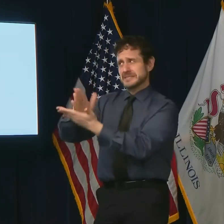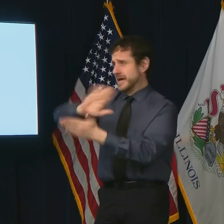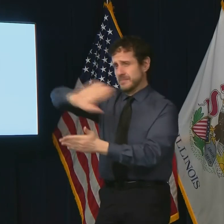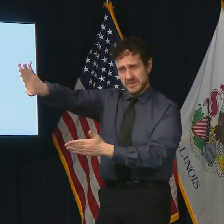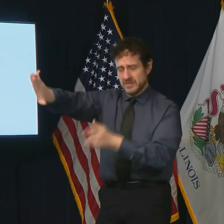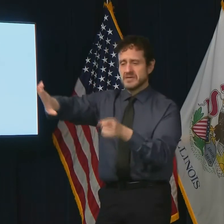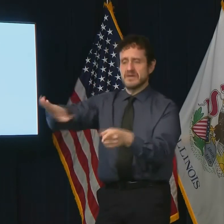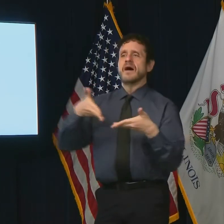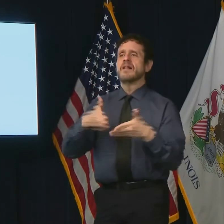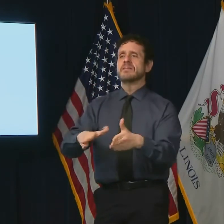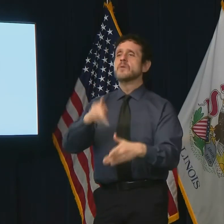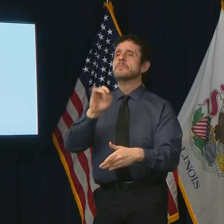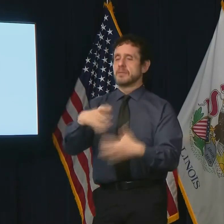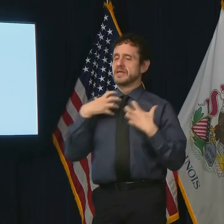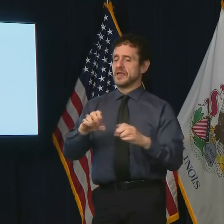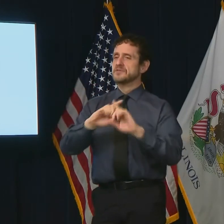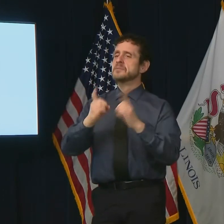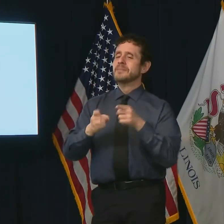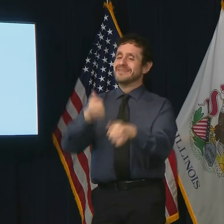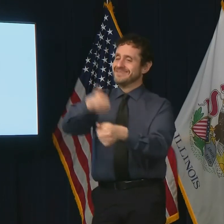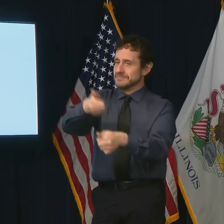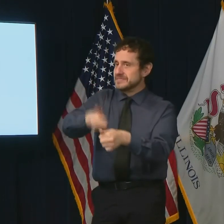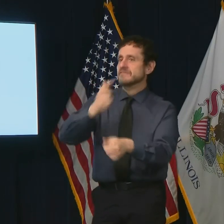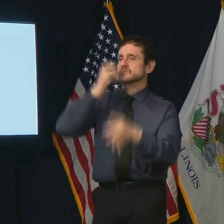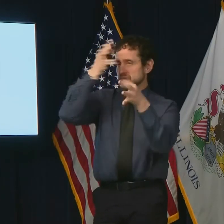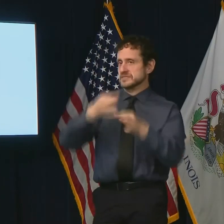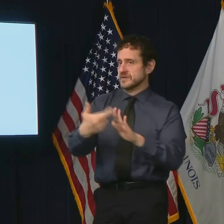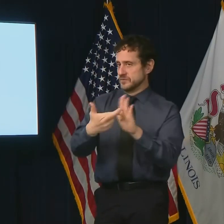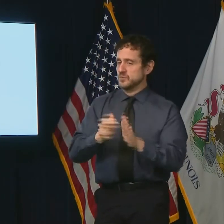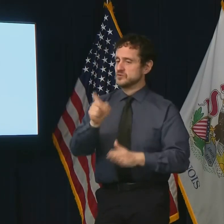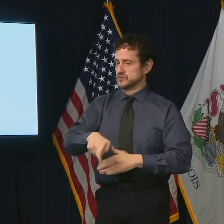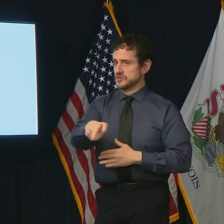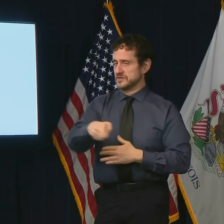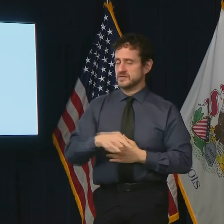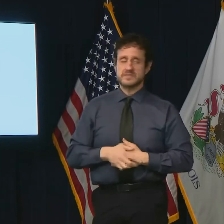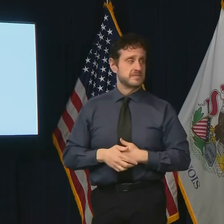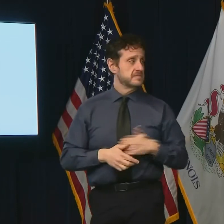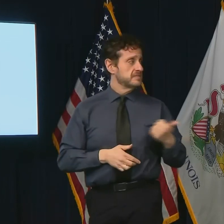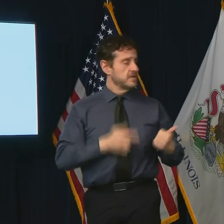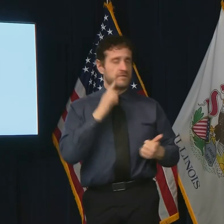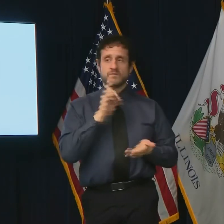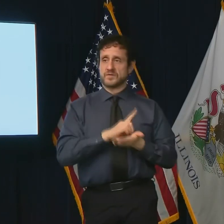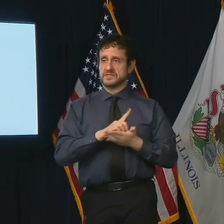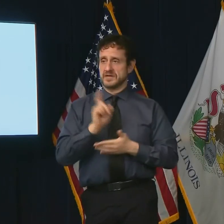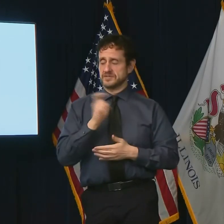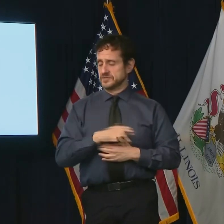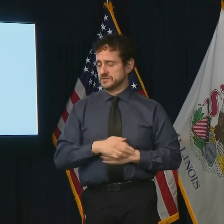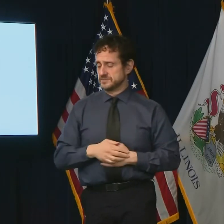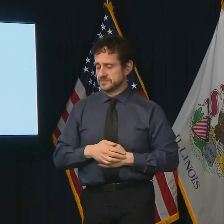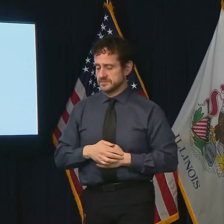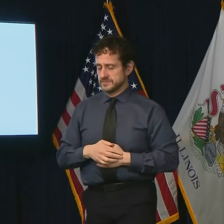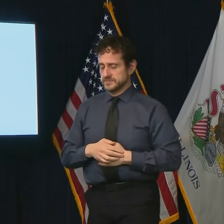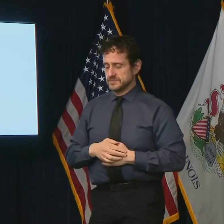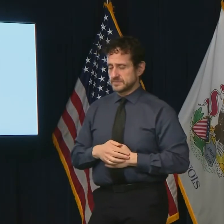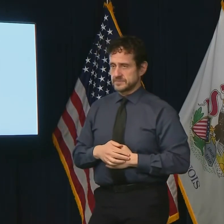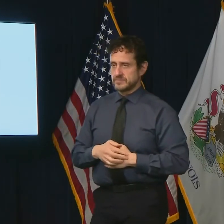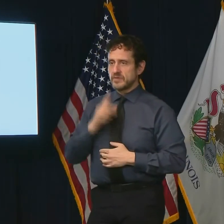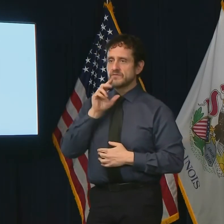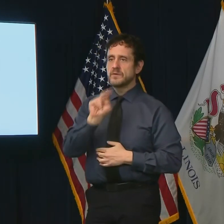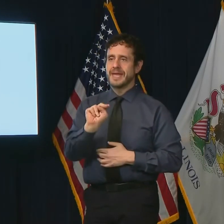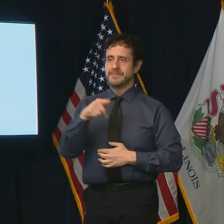from exercising that kind of political influence. This is for Dr. Ezike. On the IDPH, it's from Hannah at NPR